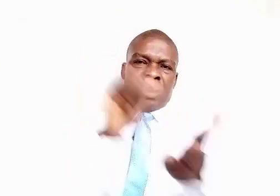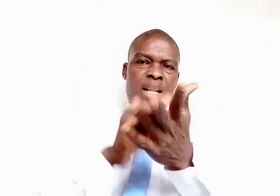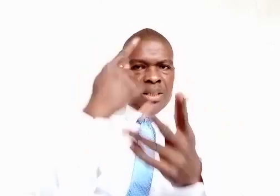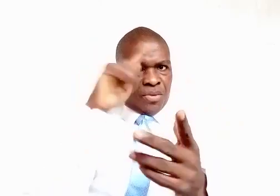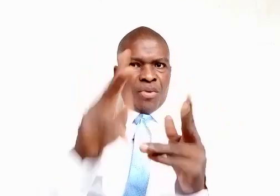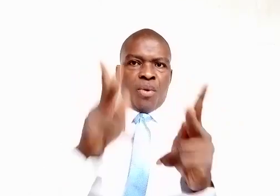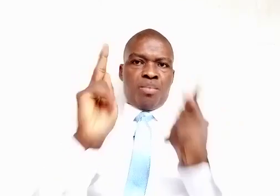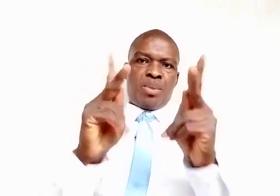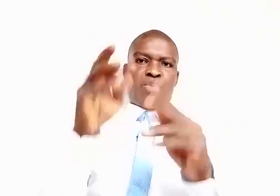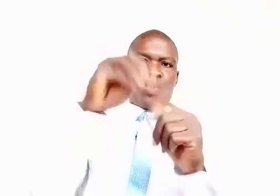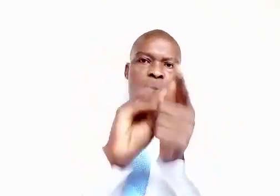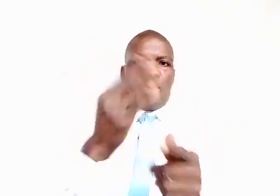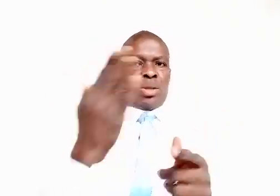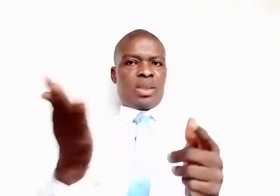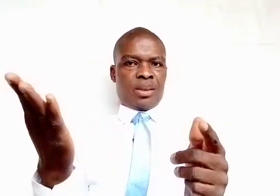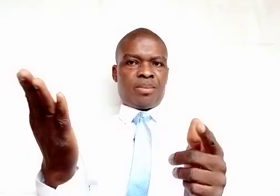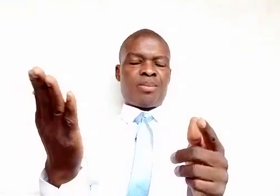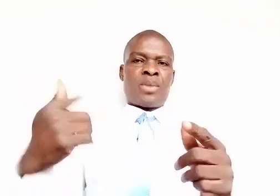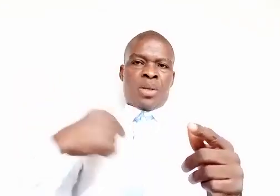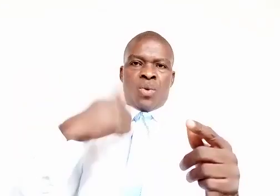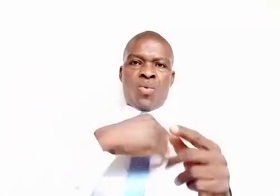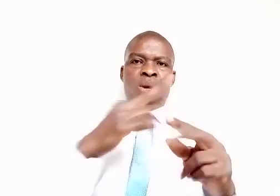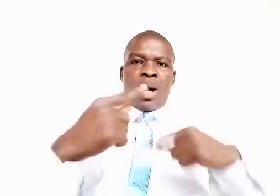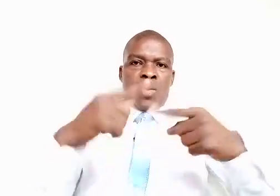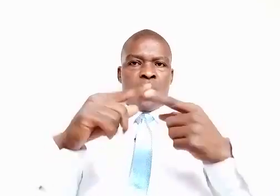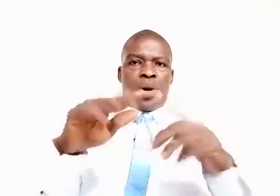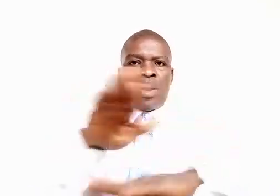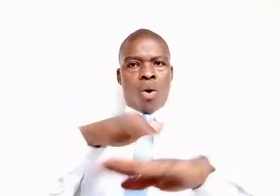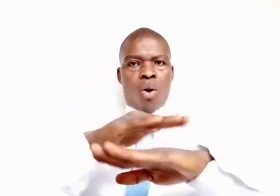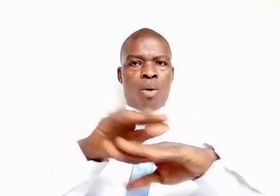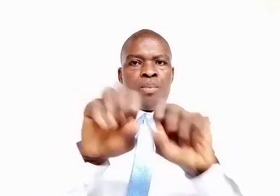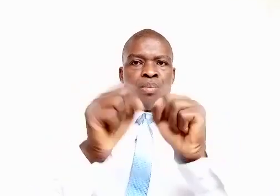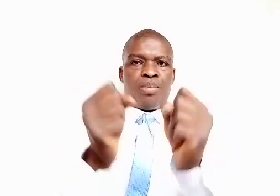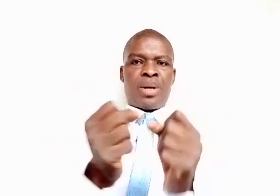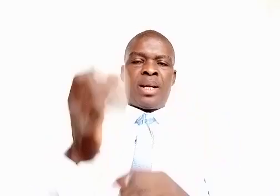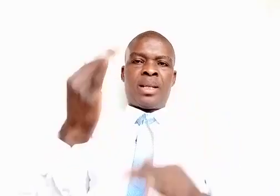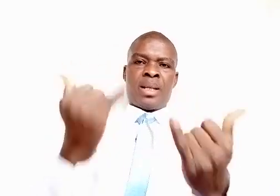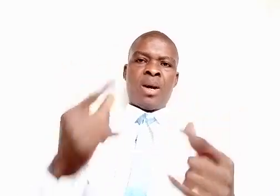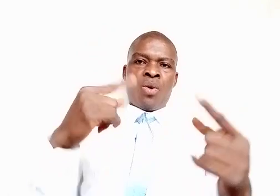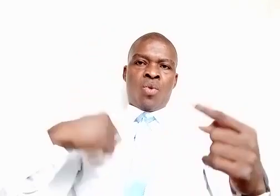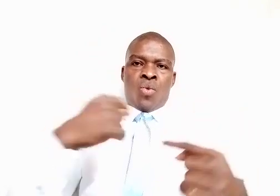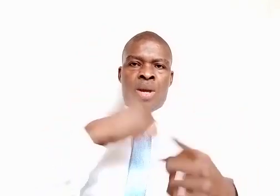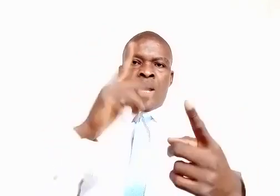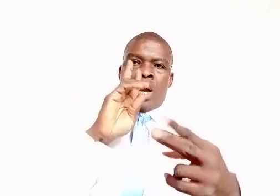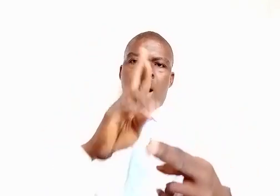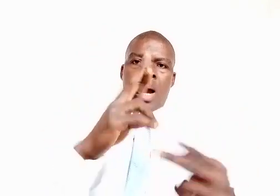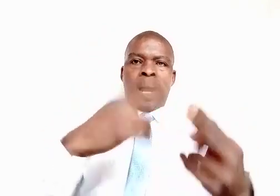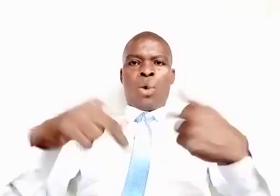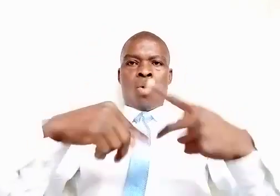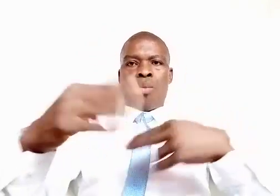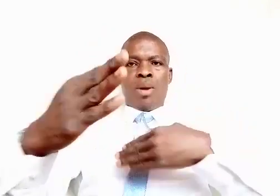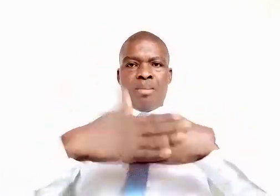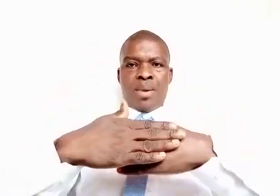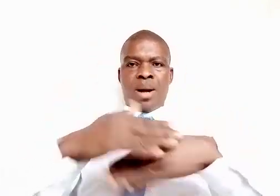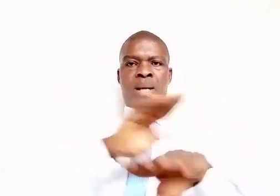or things. We are going to take a short break now and return shortly. Don't go away, stay tuned.